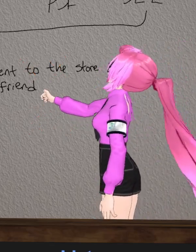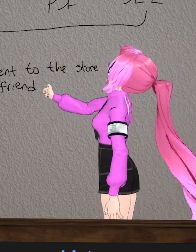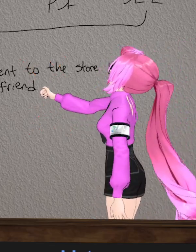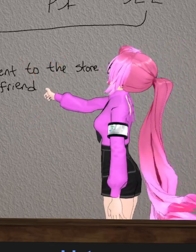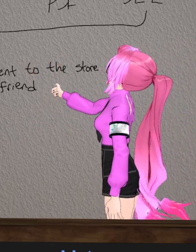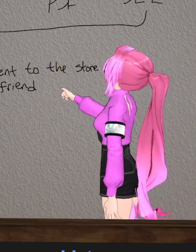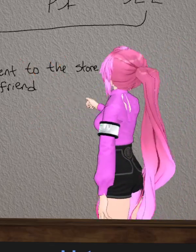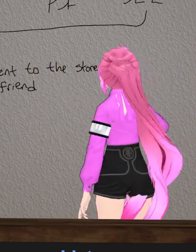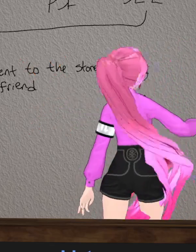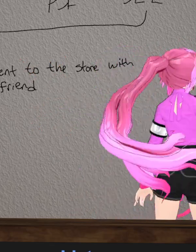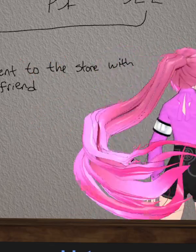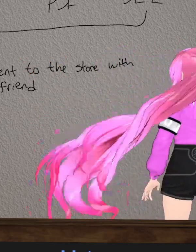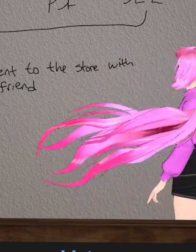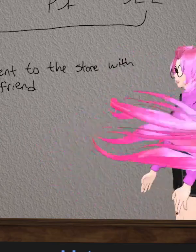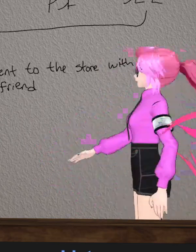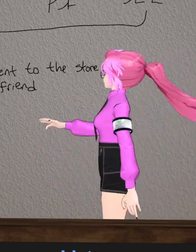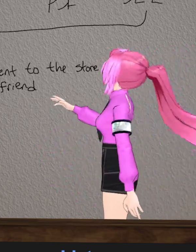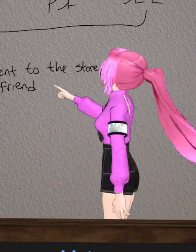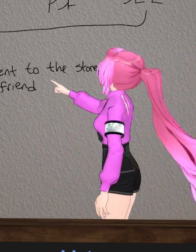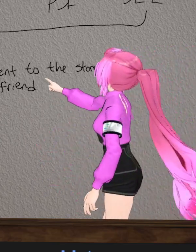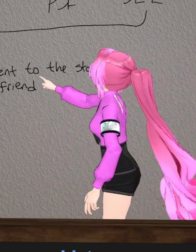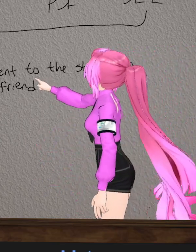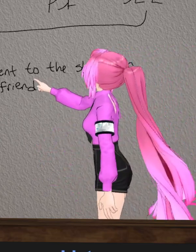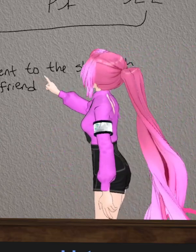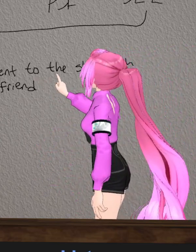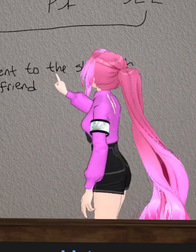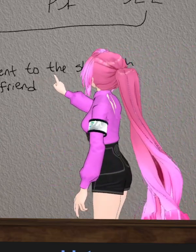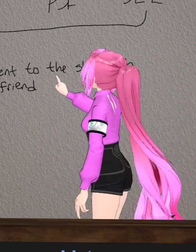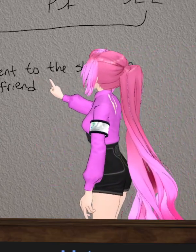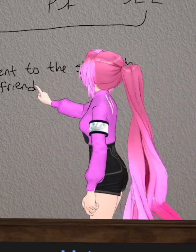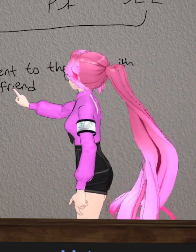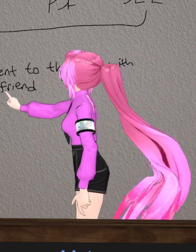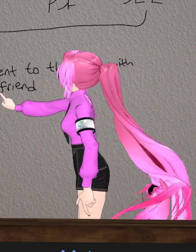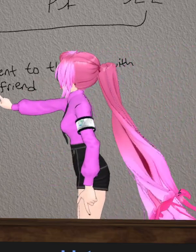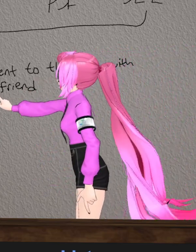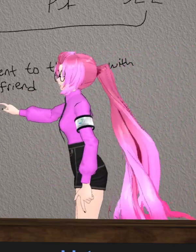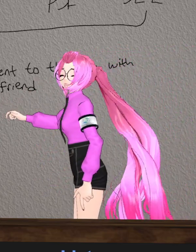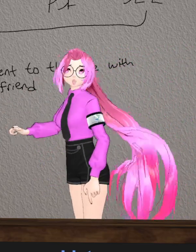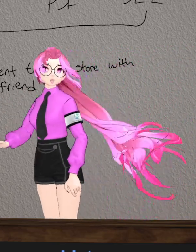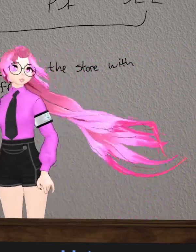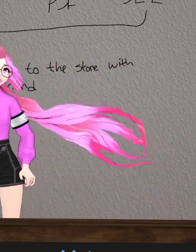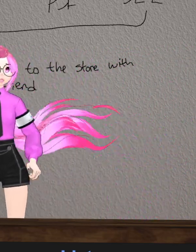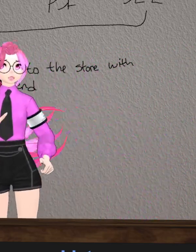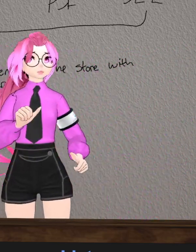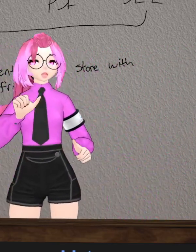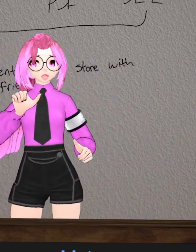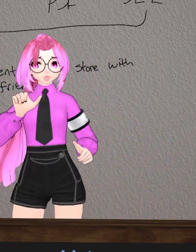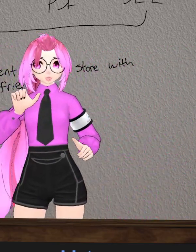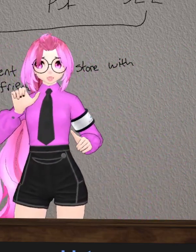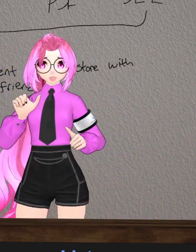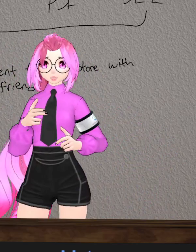of anything. So you're actually signing to, the, a, you're signing are and